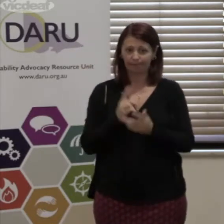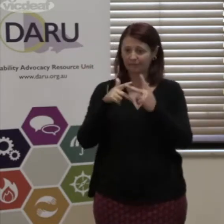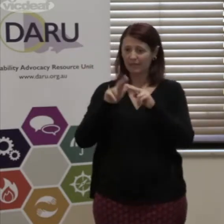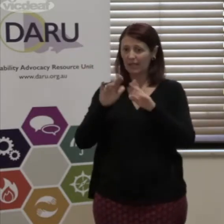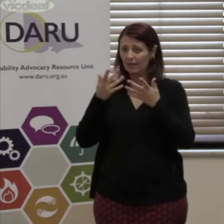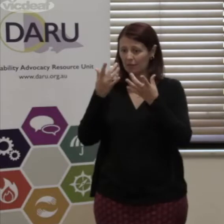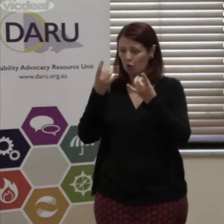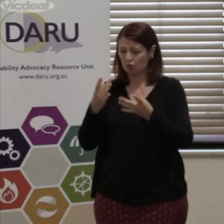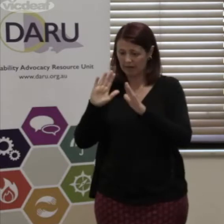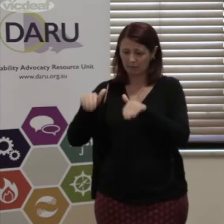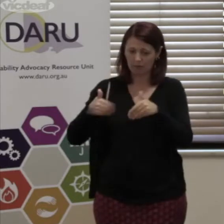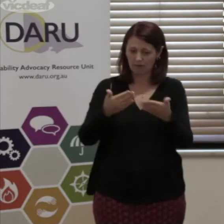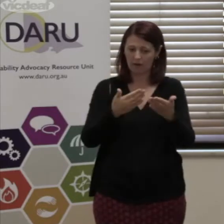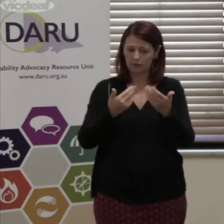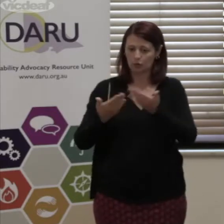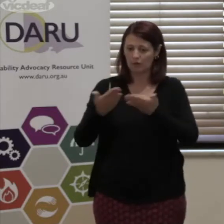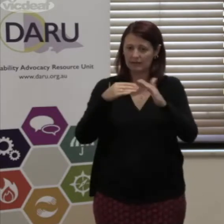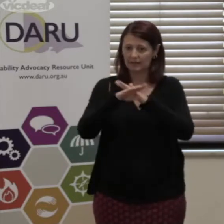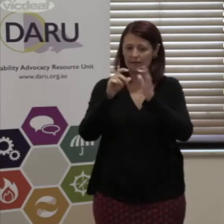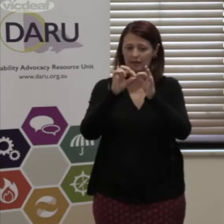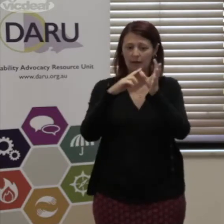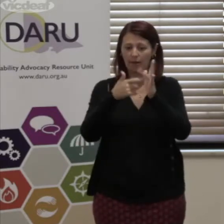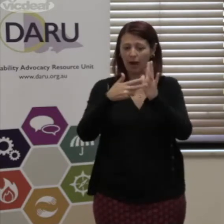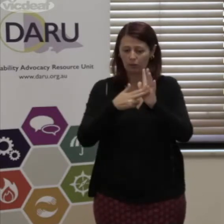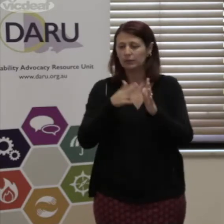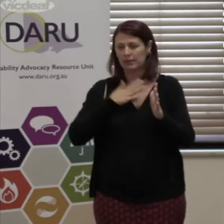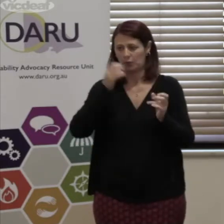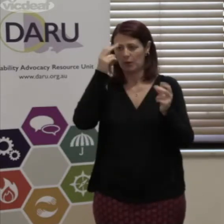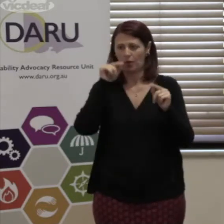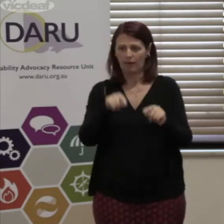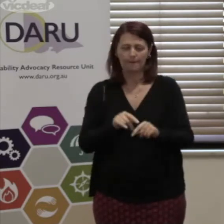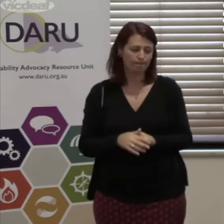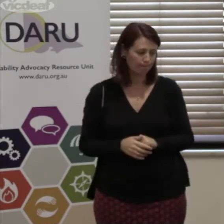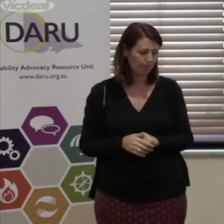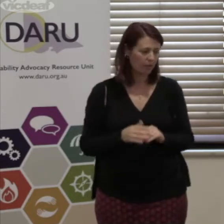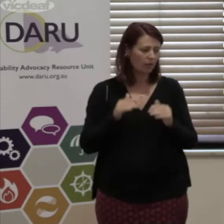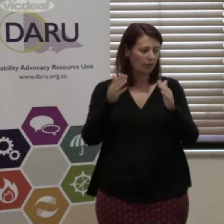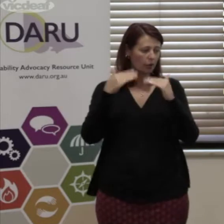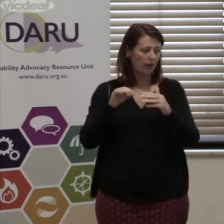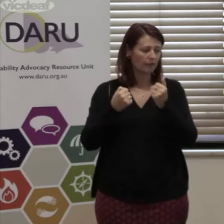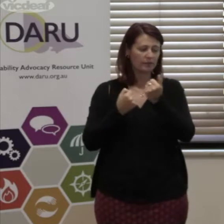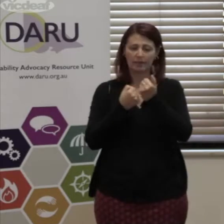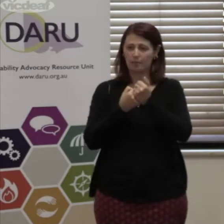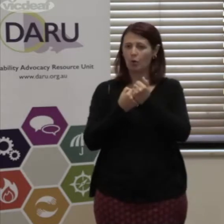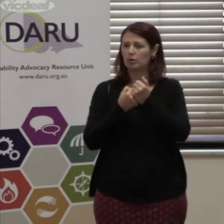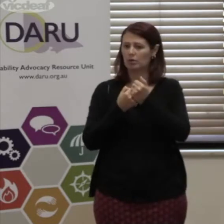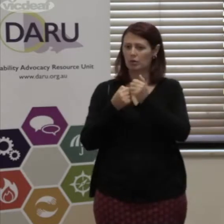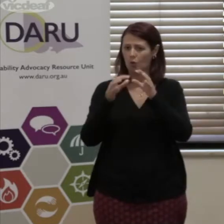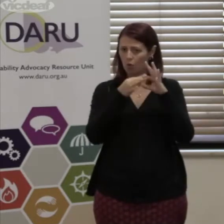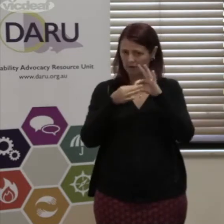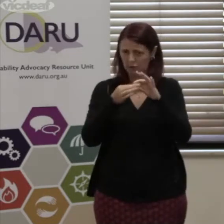in Barwon, to be aware of that. Then you've got the support coordination level and the specialist